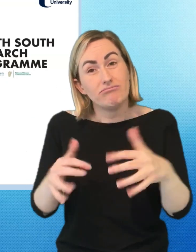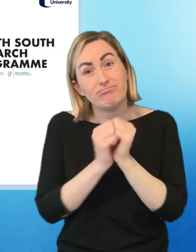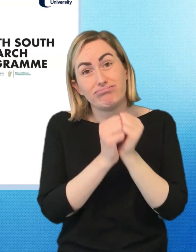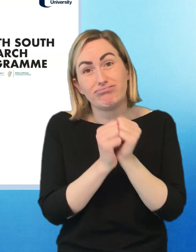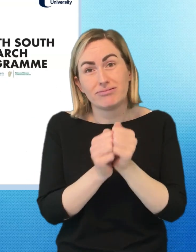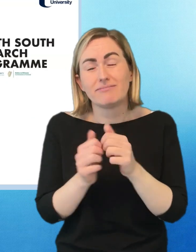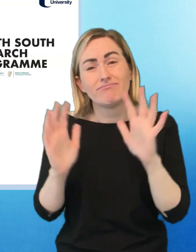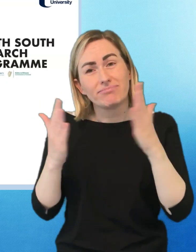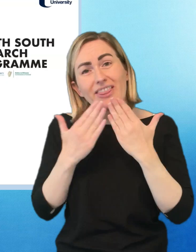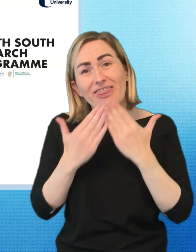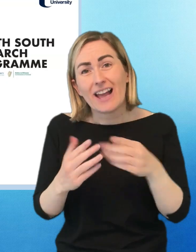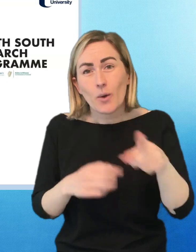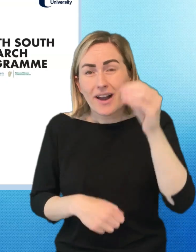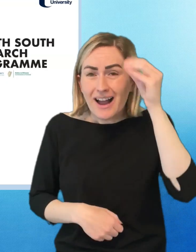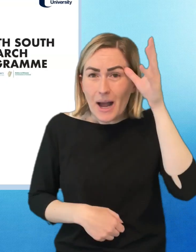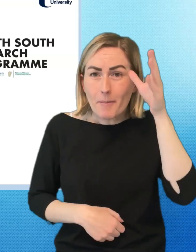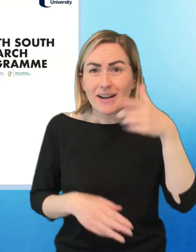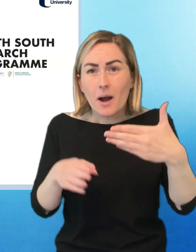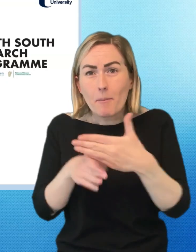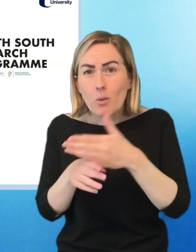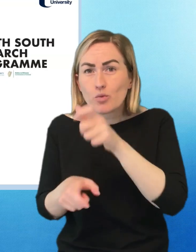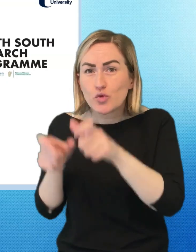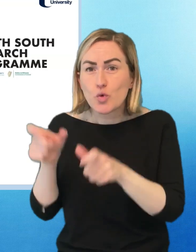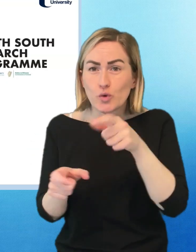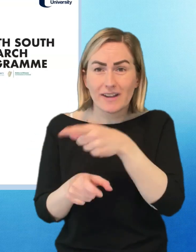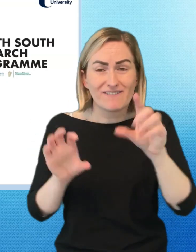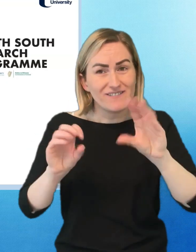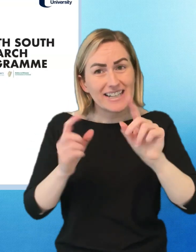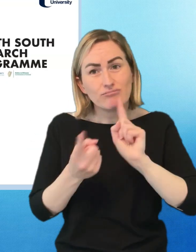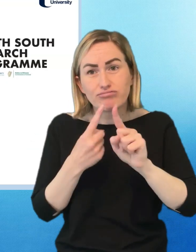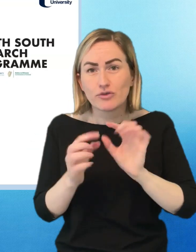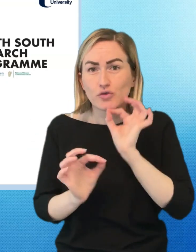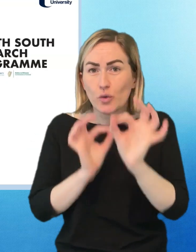academics, employers and students who completed the survey, got involved in the